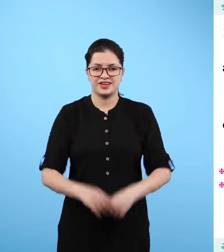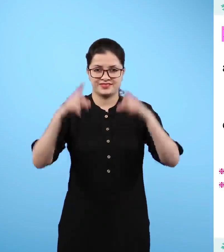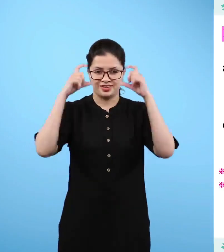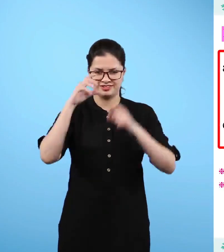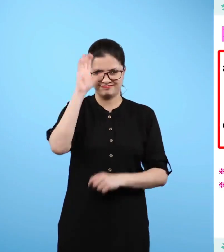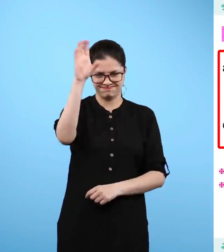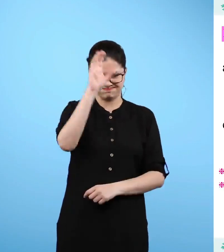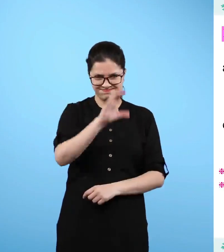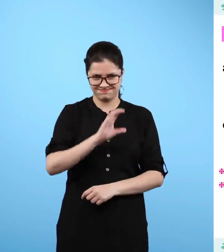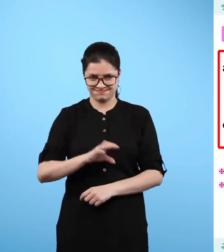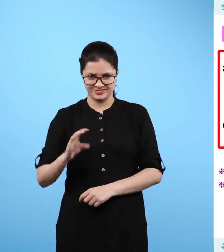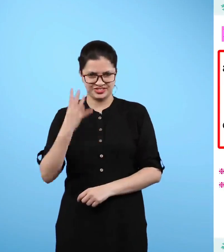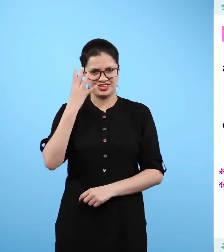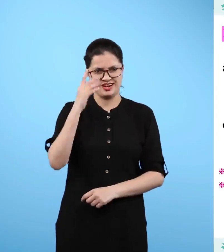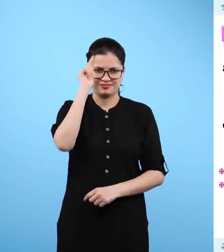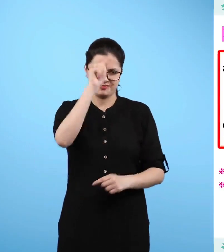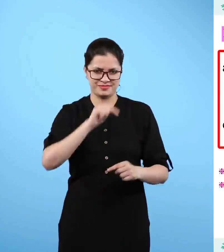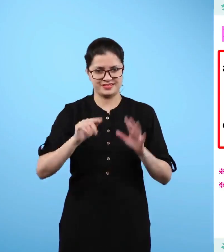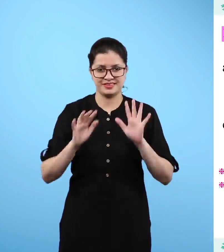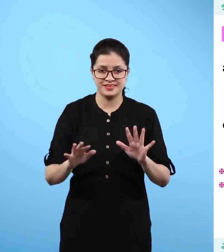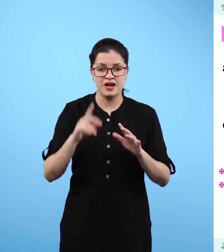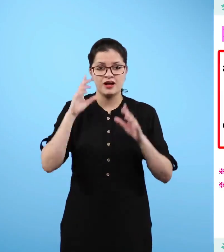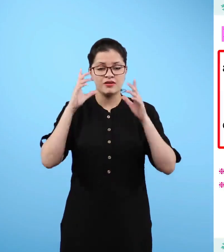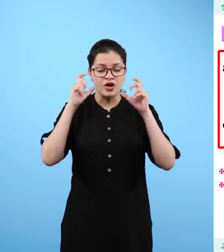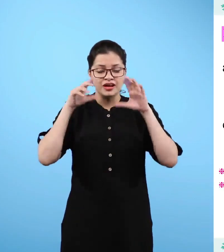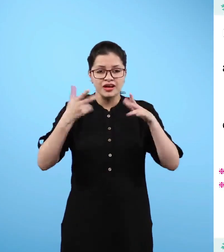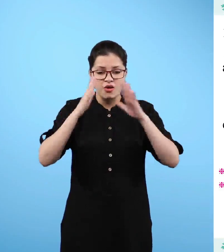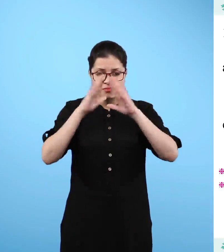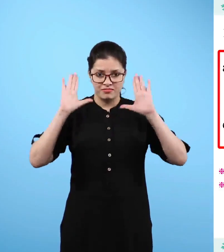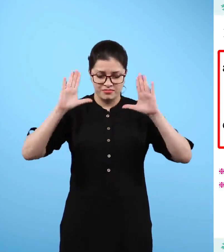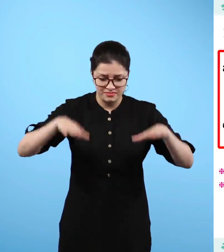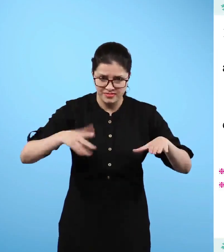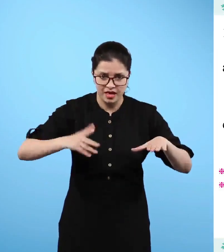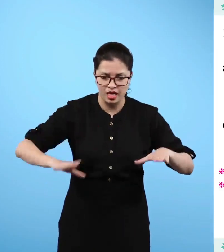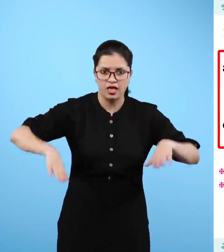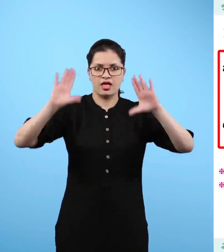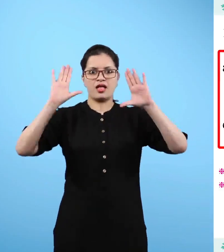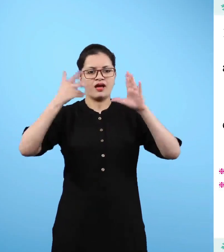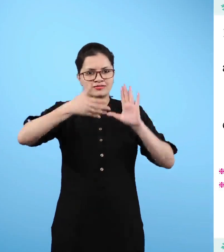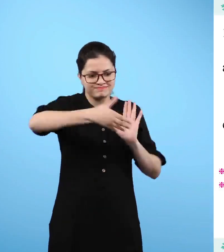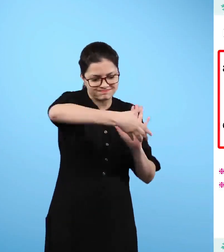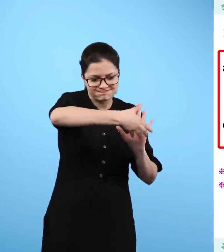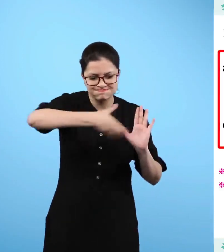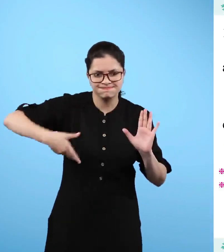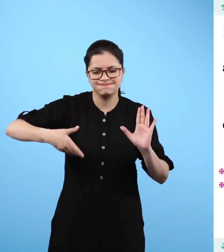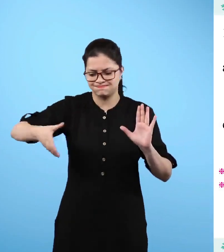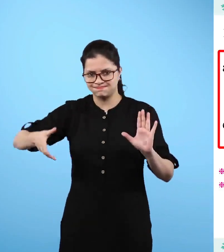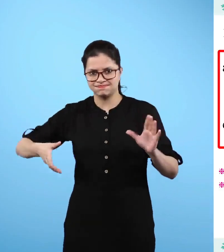Here are 4 deep drawings of houses. We can see 4 deep drawings around